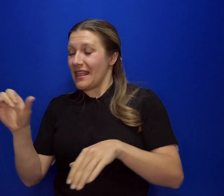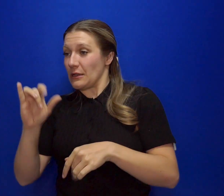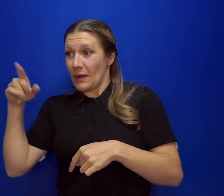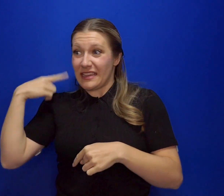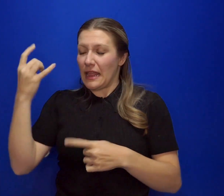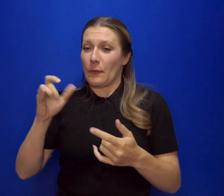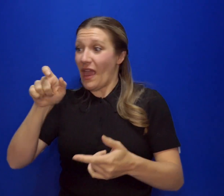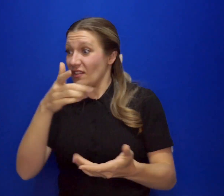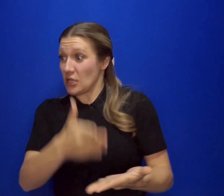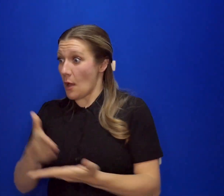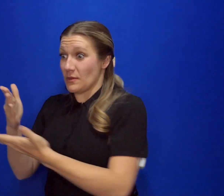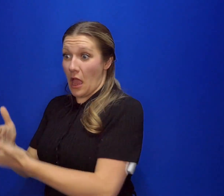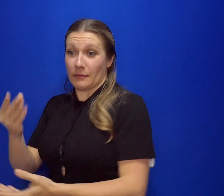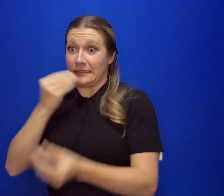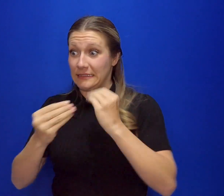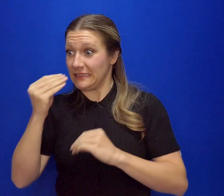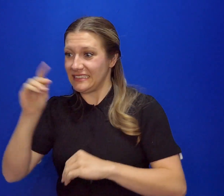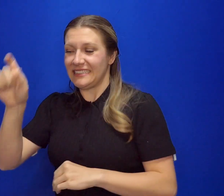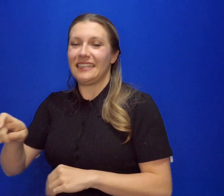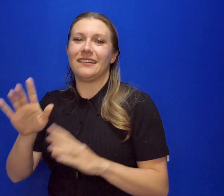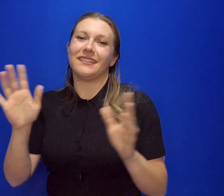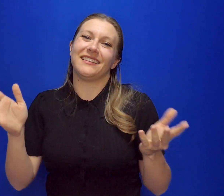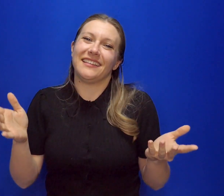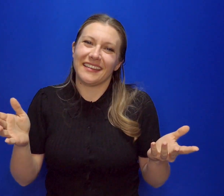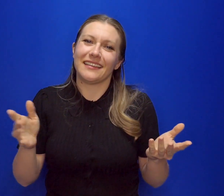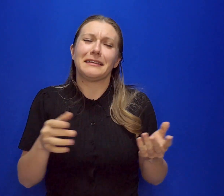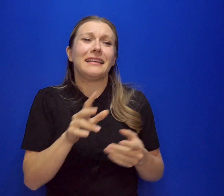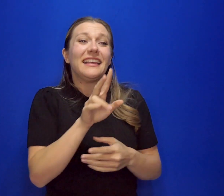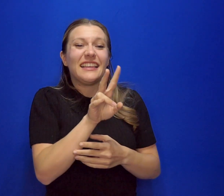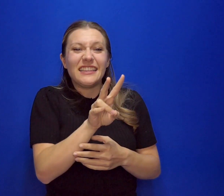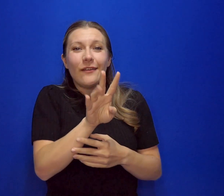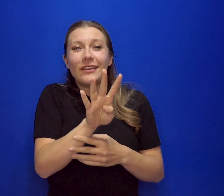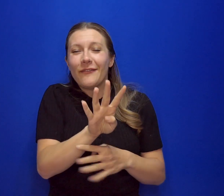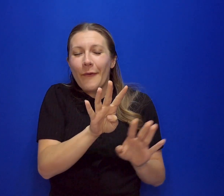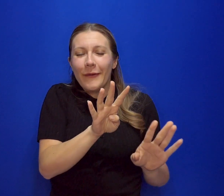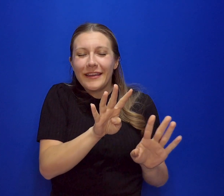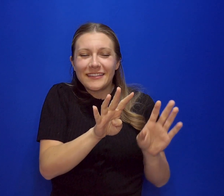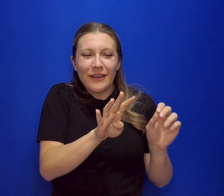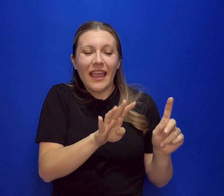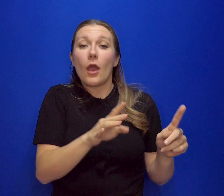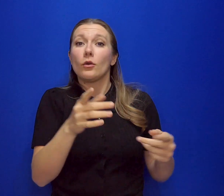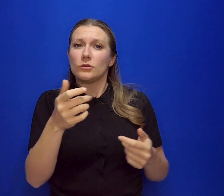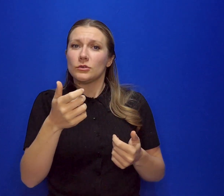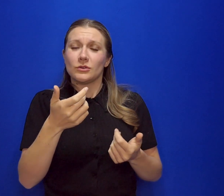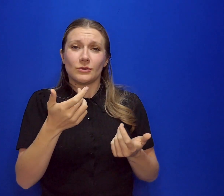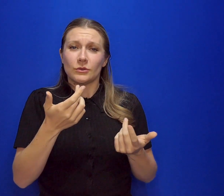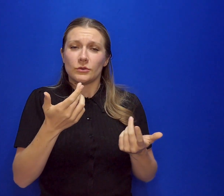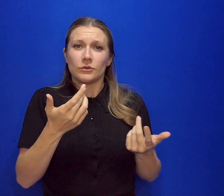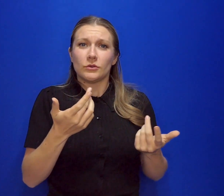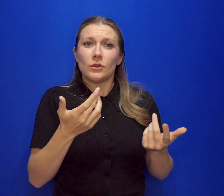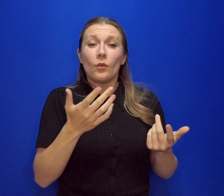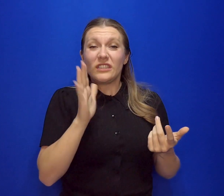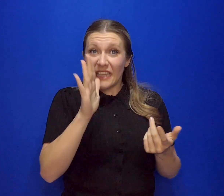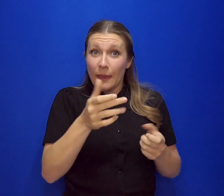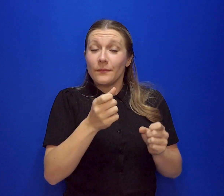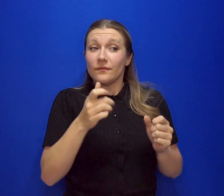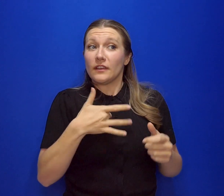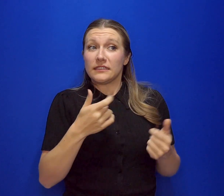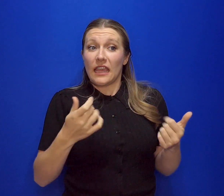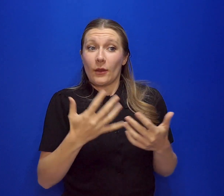Like, we have to stop this. It's 74. And it reminds, which can be scary if it was falling fast or if you had